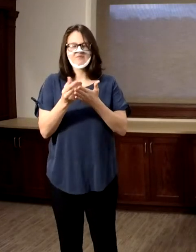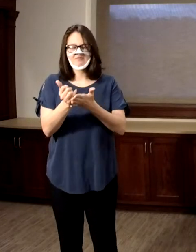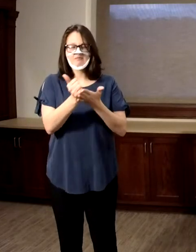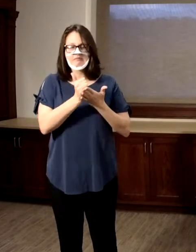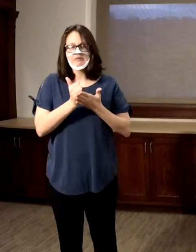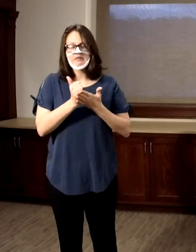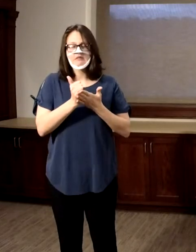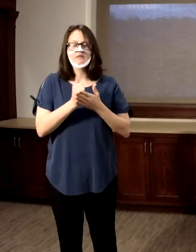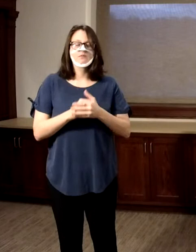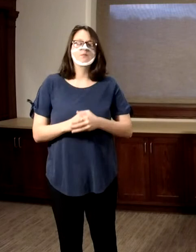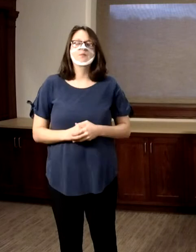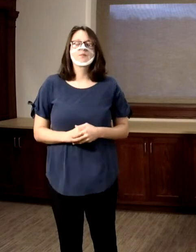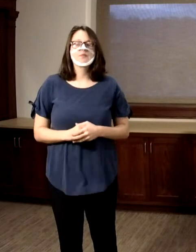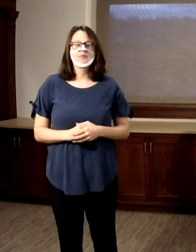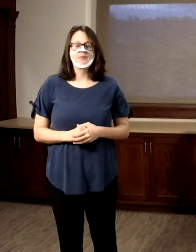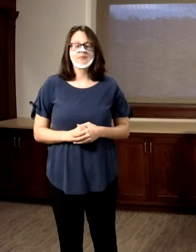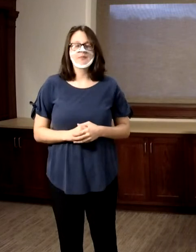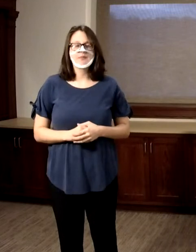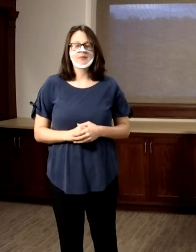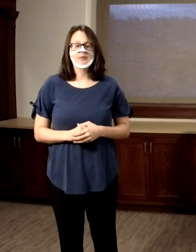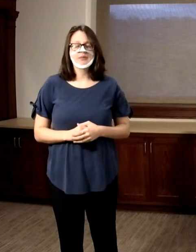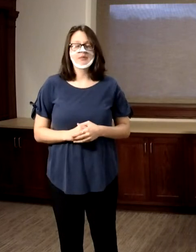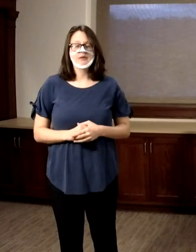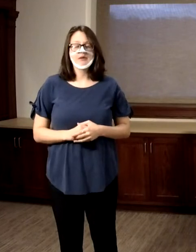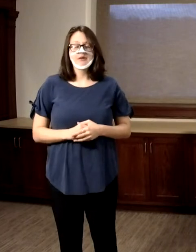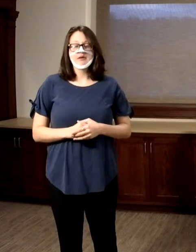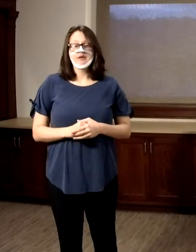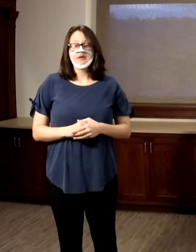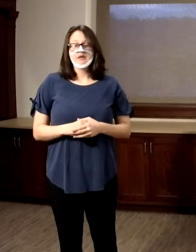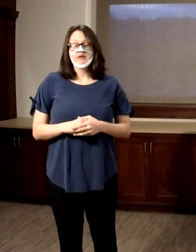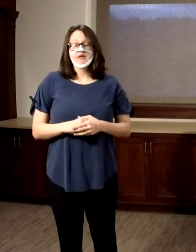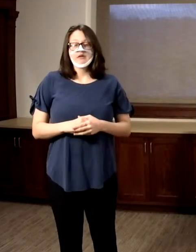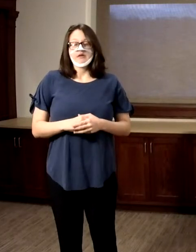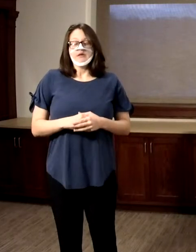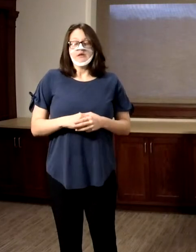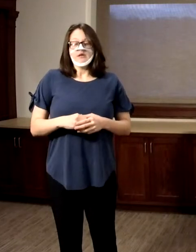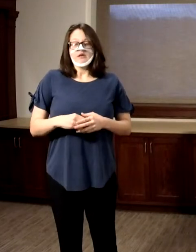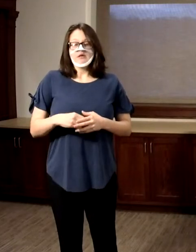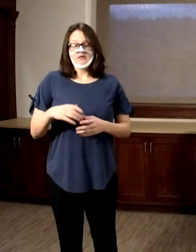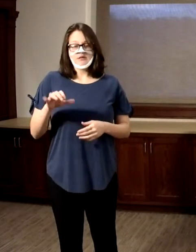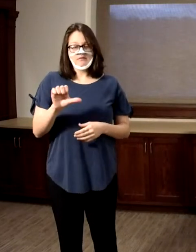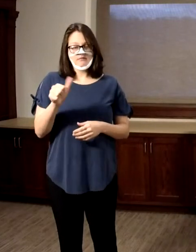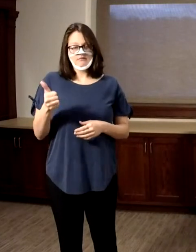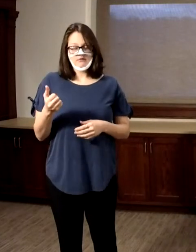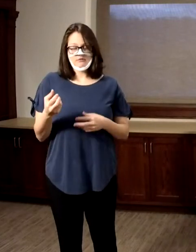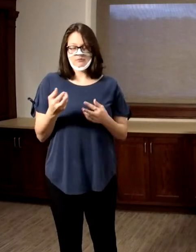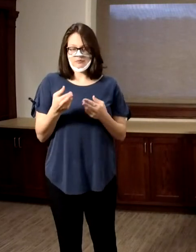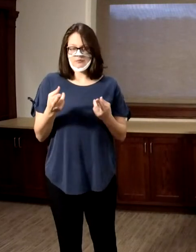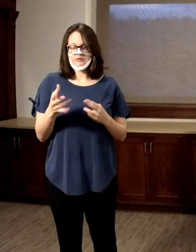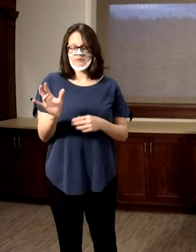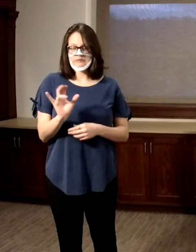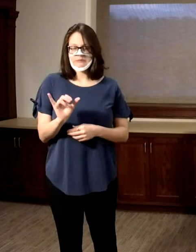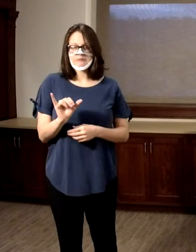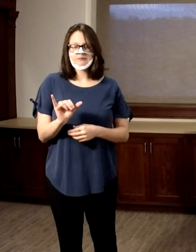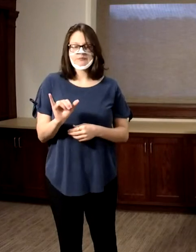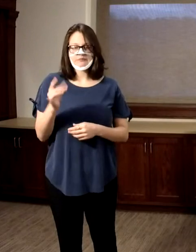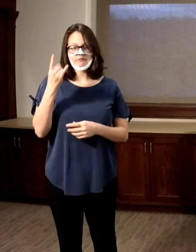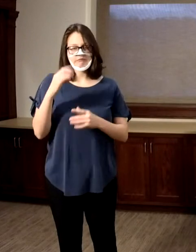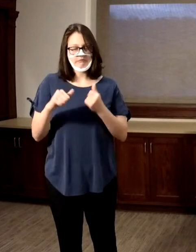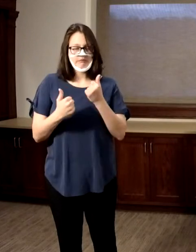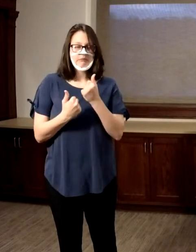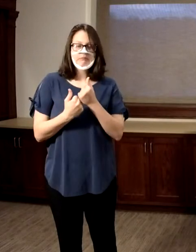direct financial assistance. Supplemental resources accessed include federal and state housing assistance